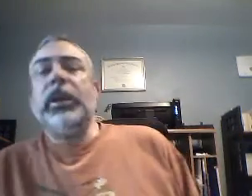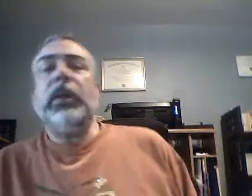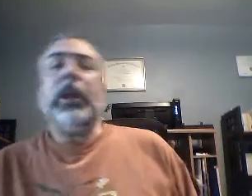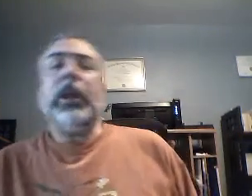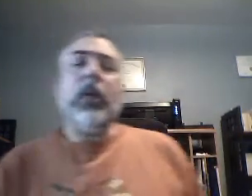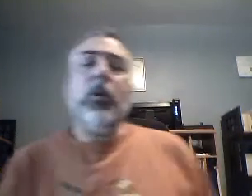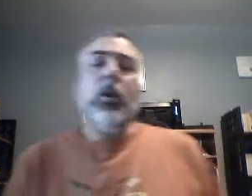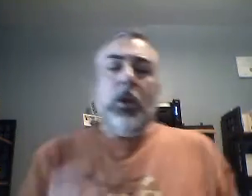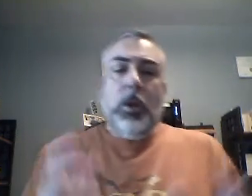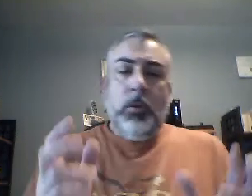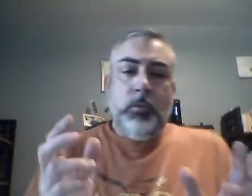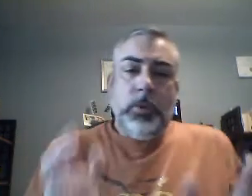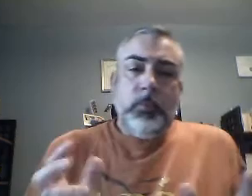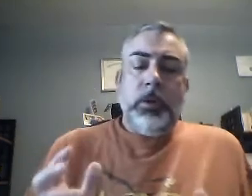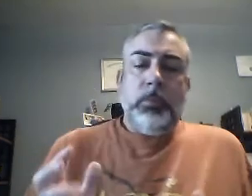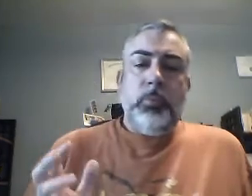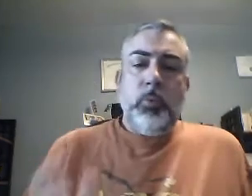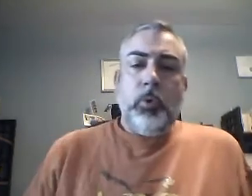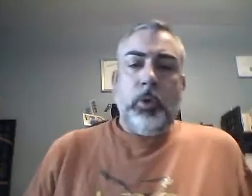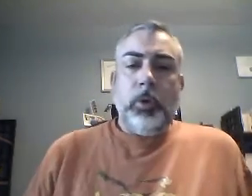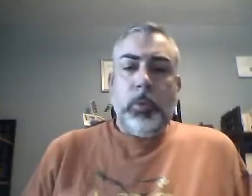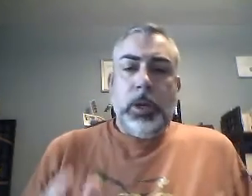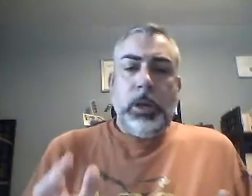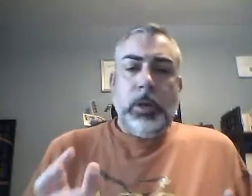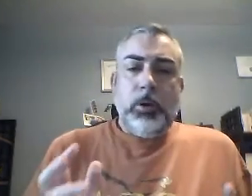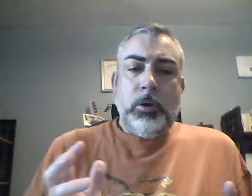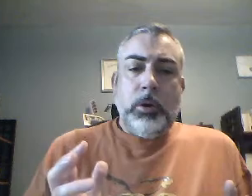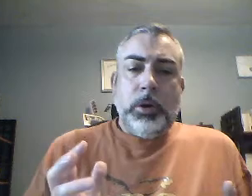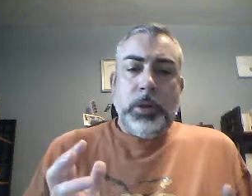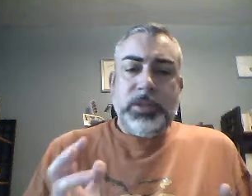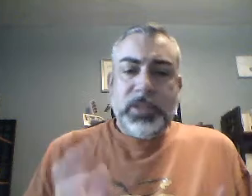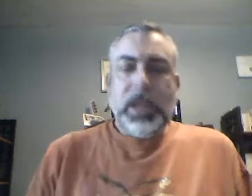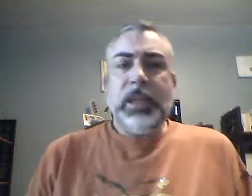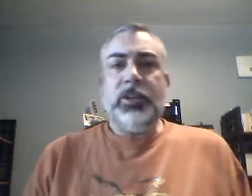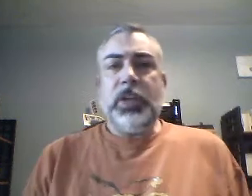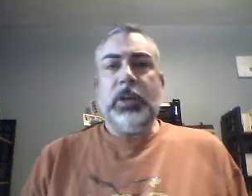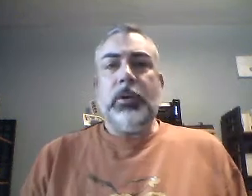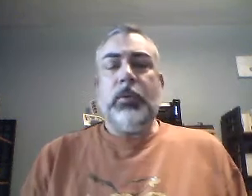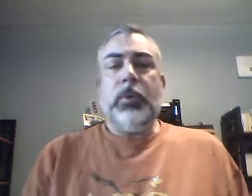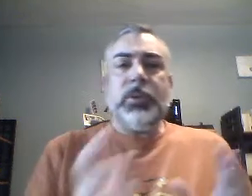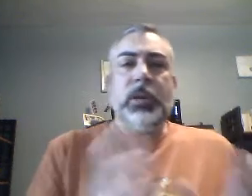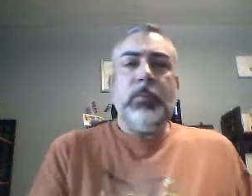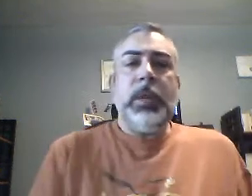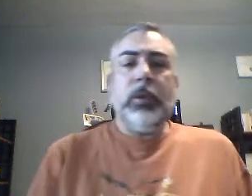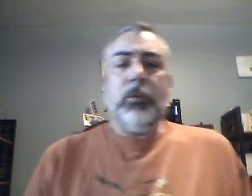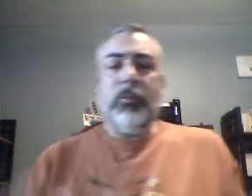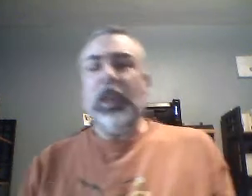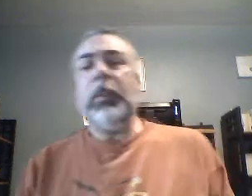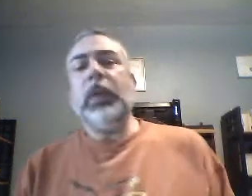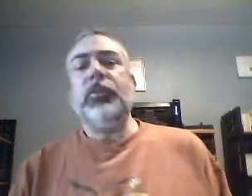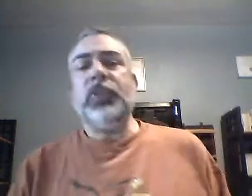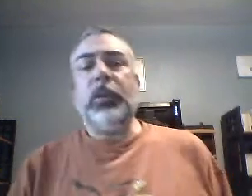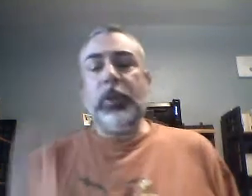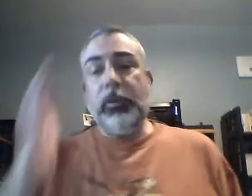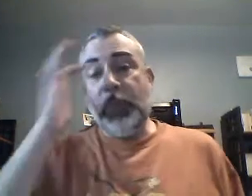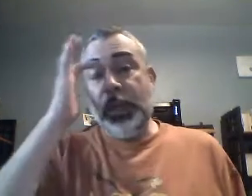binary, how when we are born, we are assigned a gender. We're assigned male or female generally, right? And